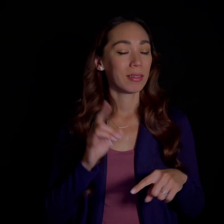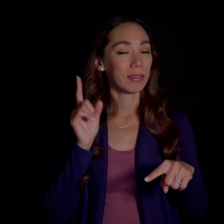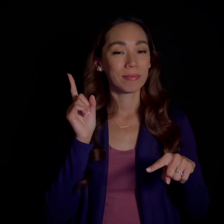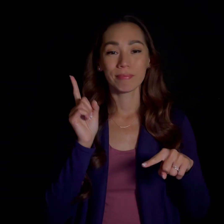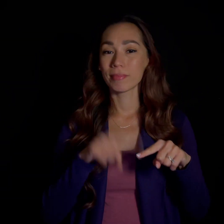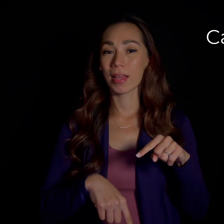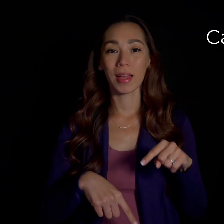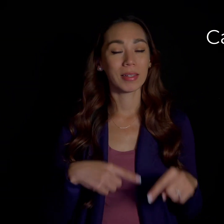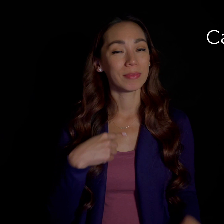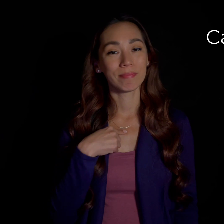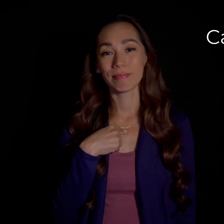I can't.